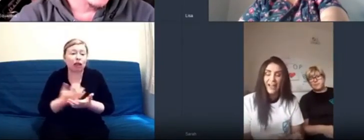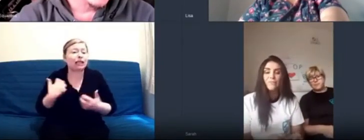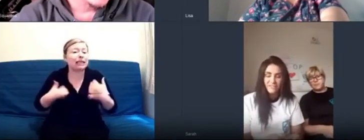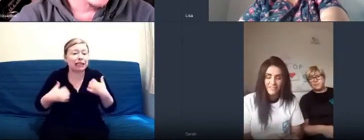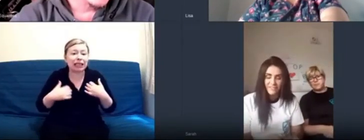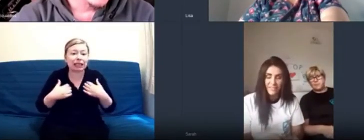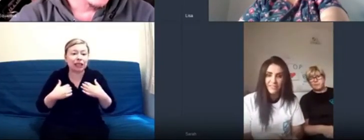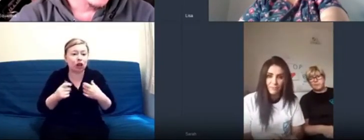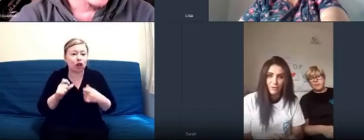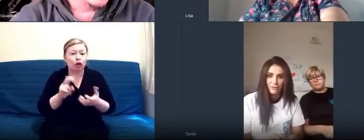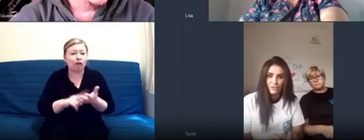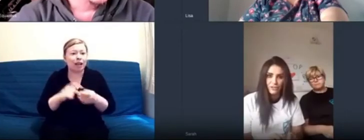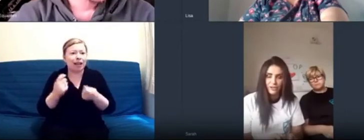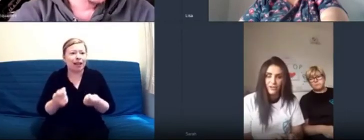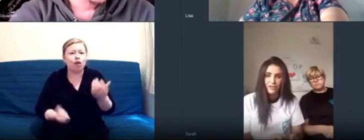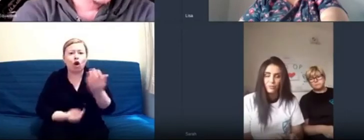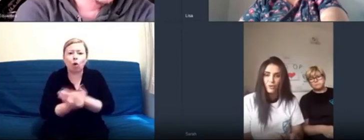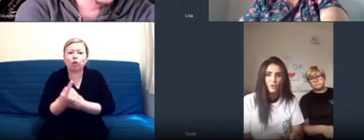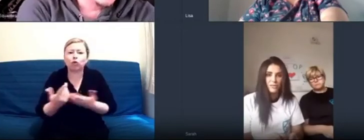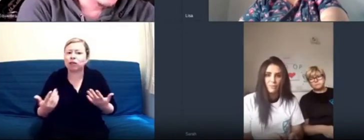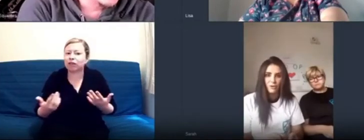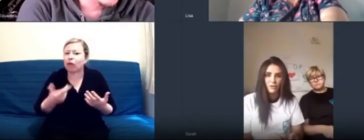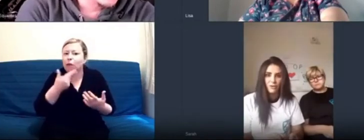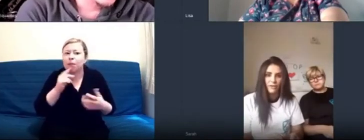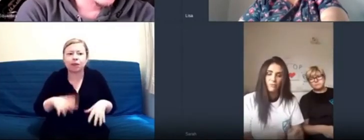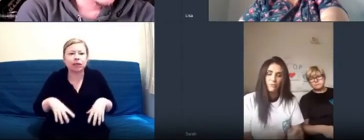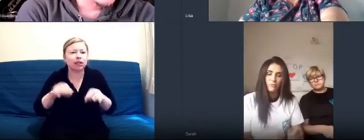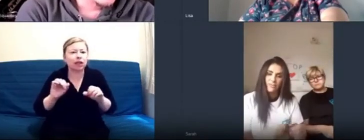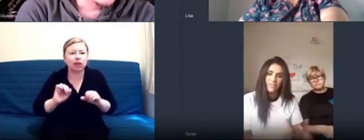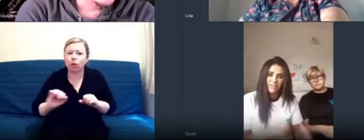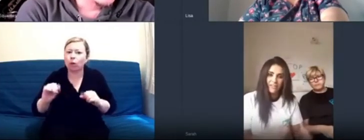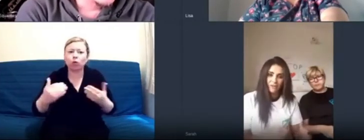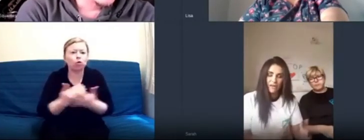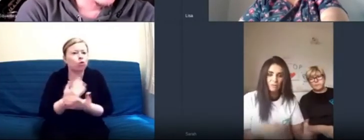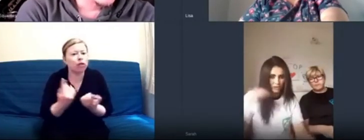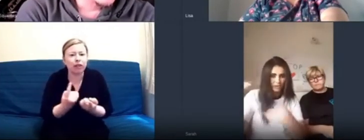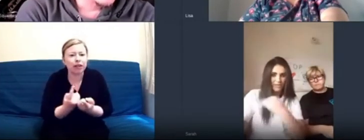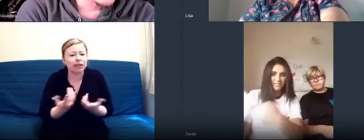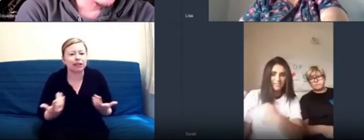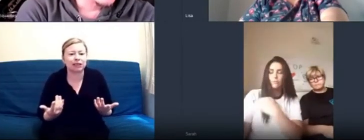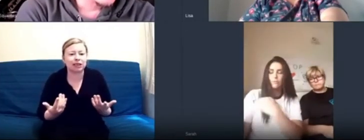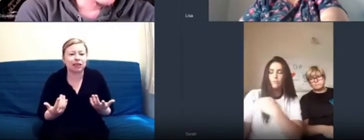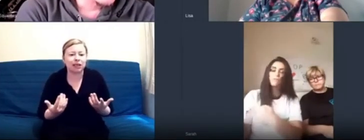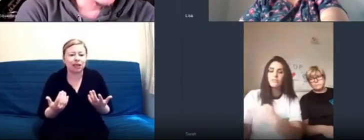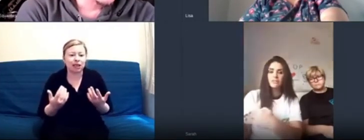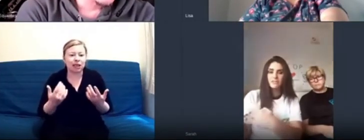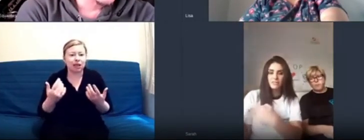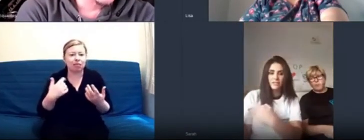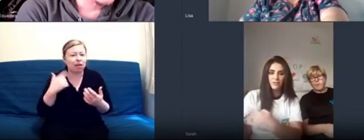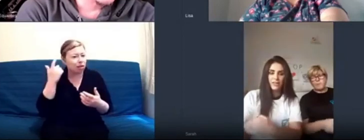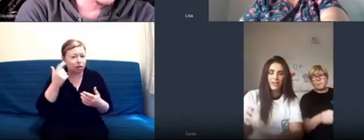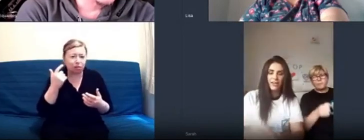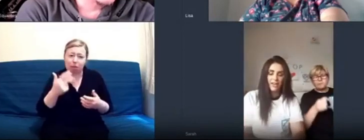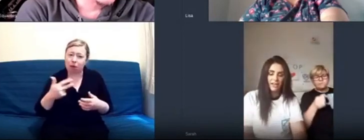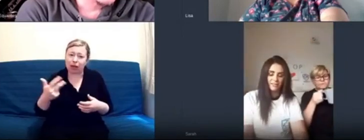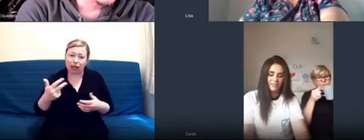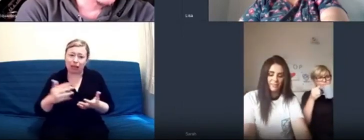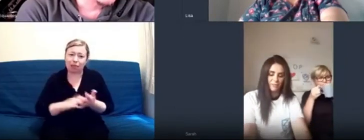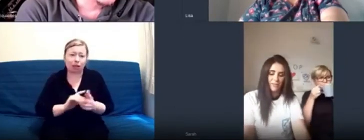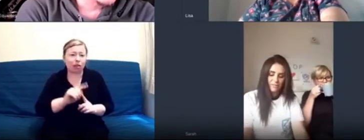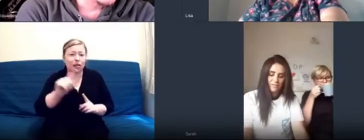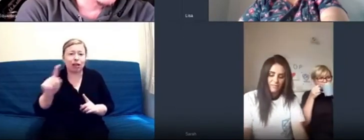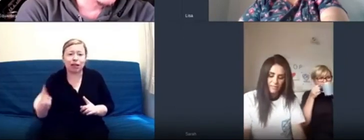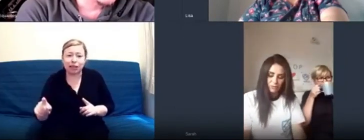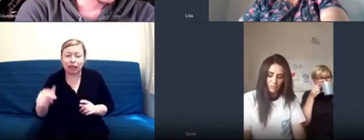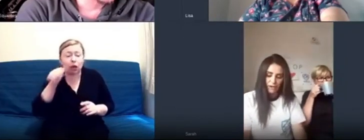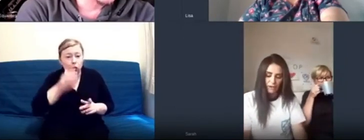I'm excited about the future. I'm not worried about the here and now. I'm looking 18 months down the line. And yeah, it's going